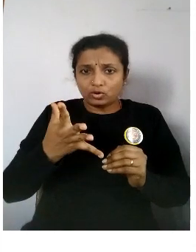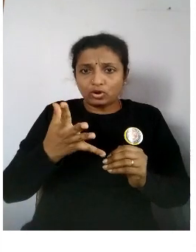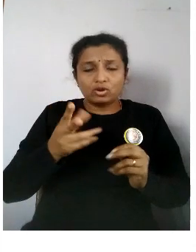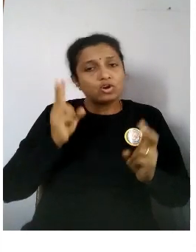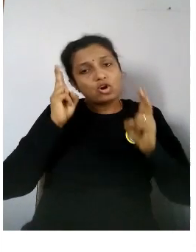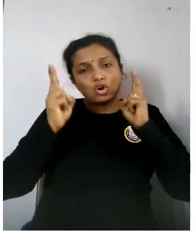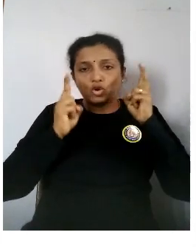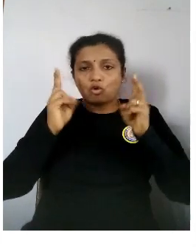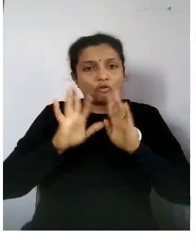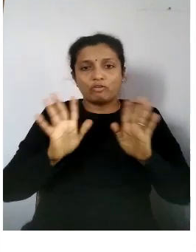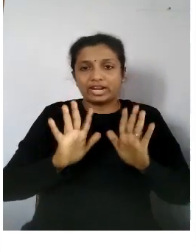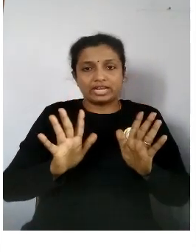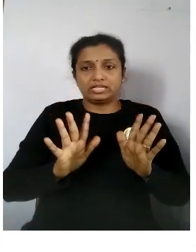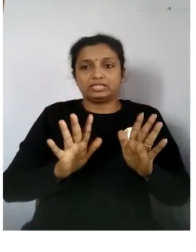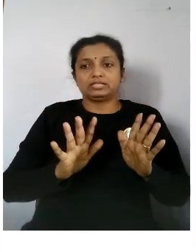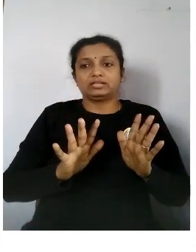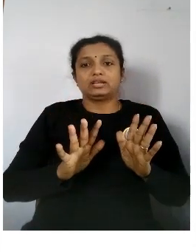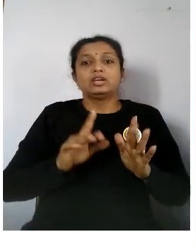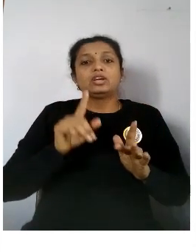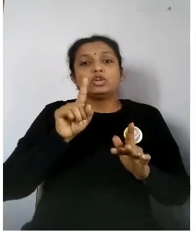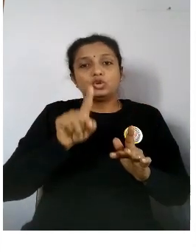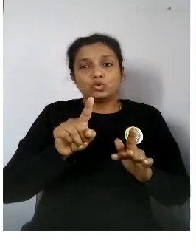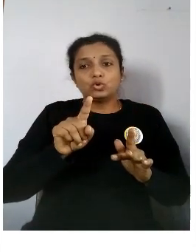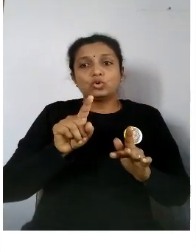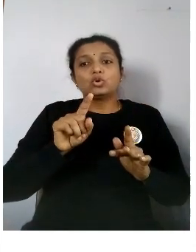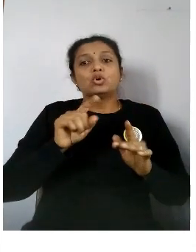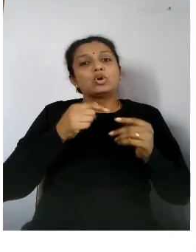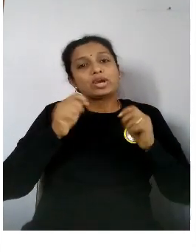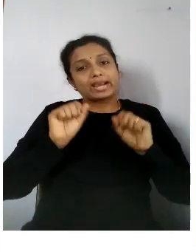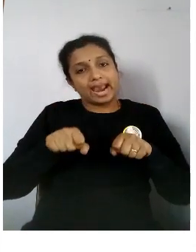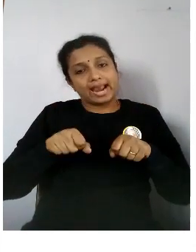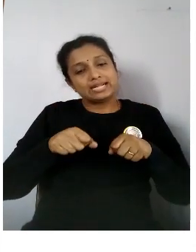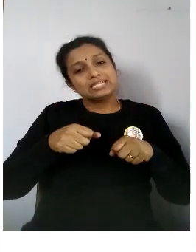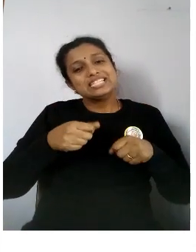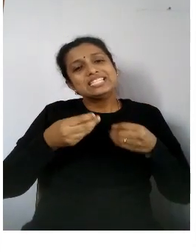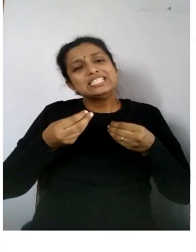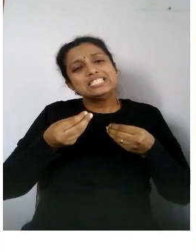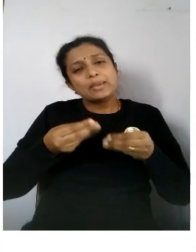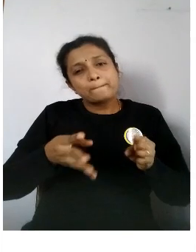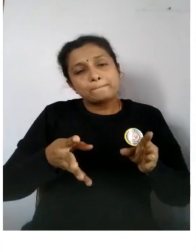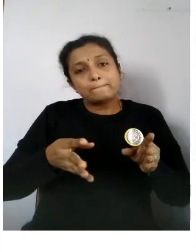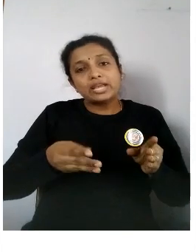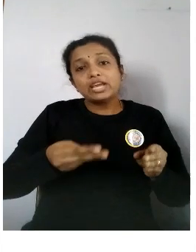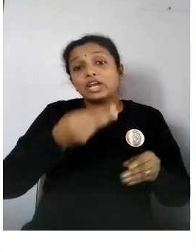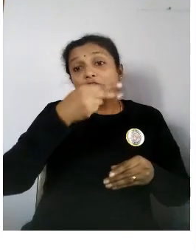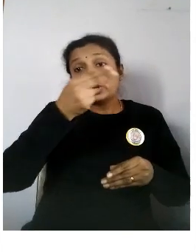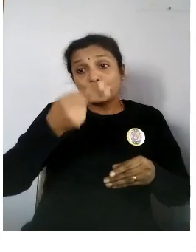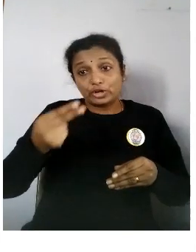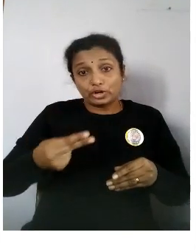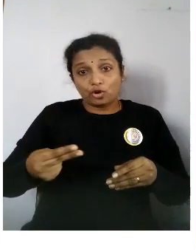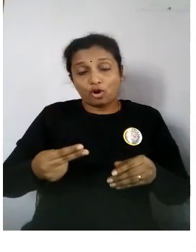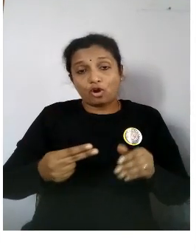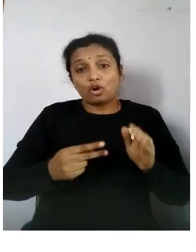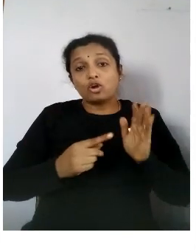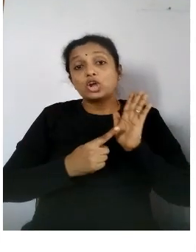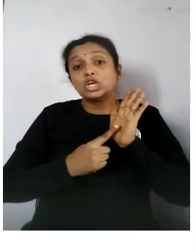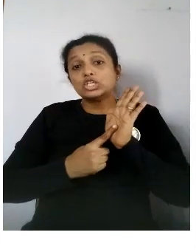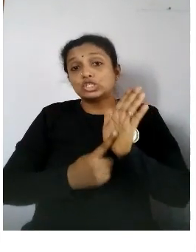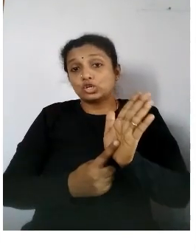Remember, no worries. You can simply